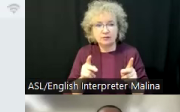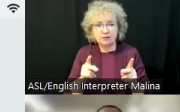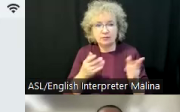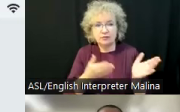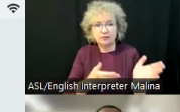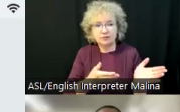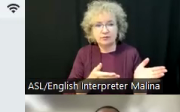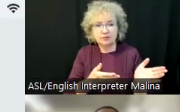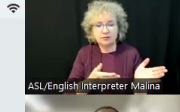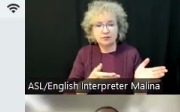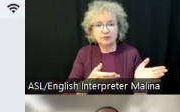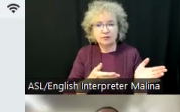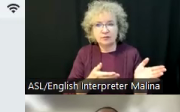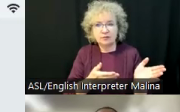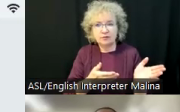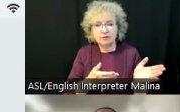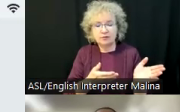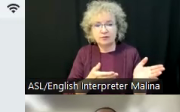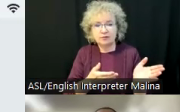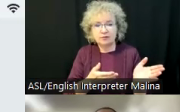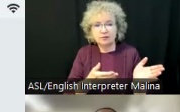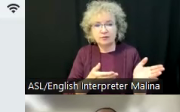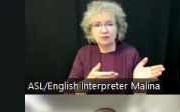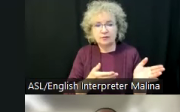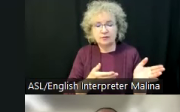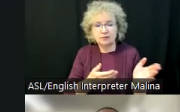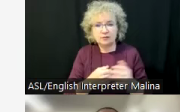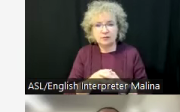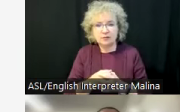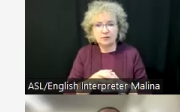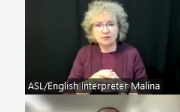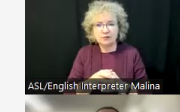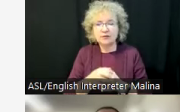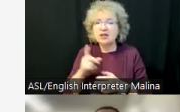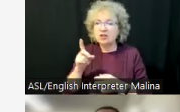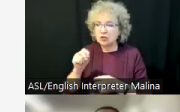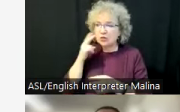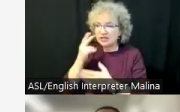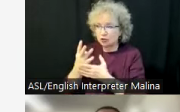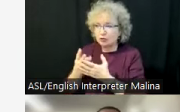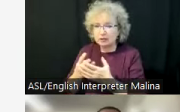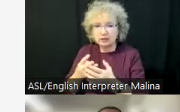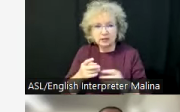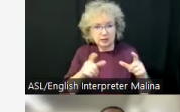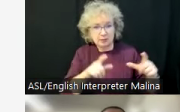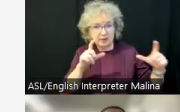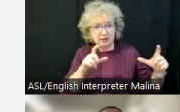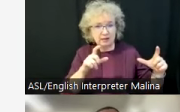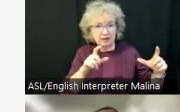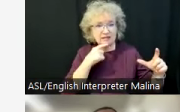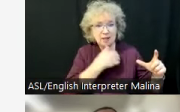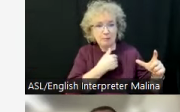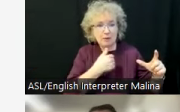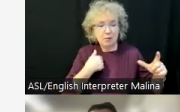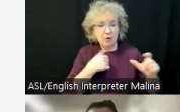And then we're gonna present here. And we do see your screen so we're good. see is it nice and big and it says member